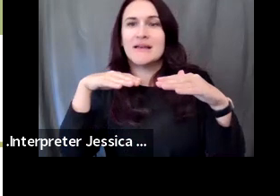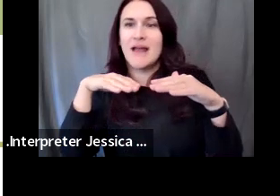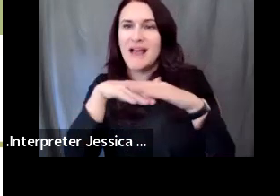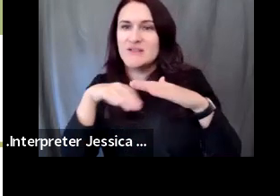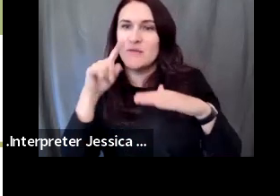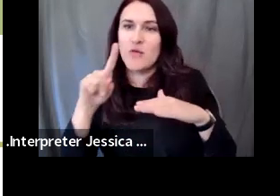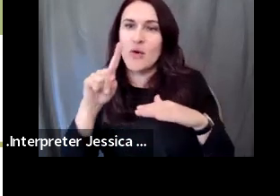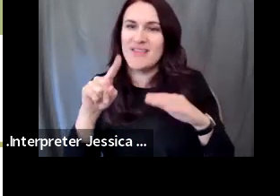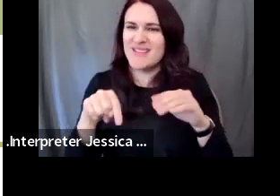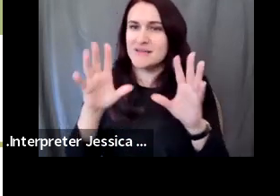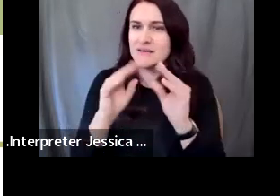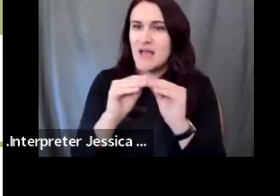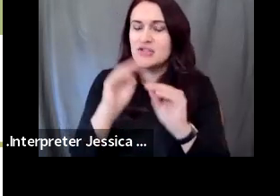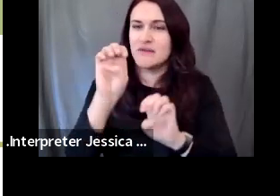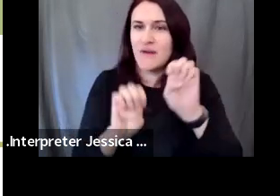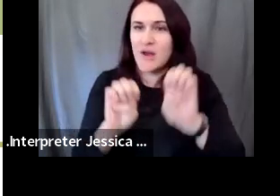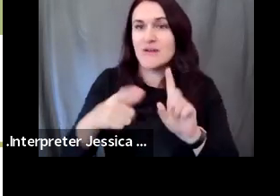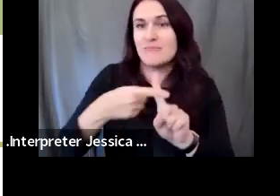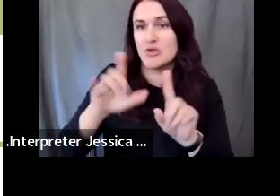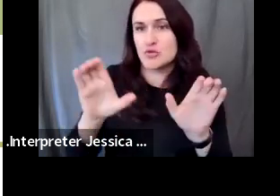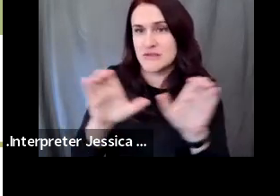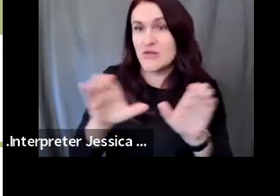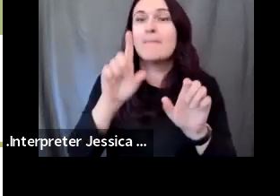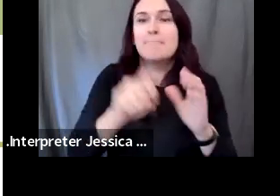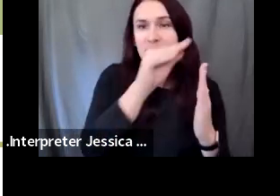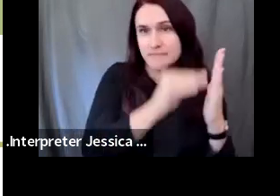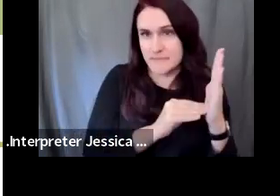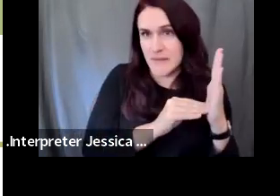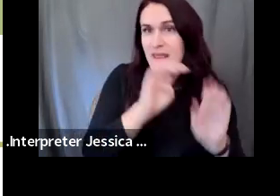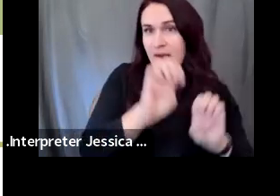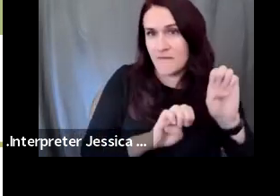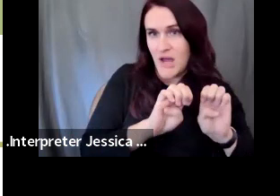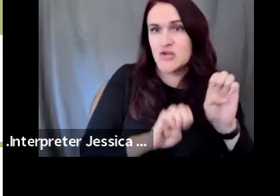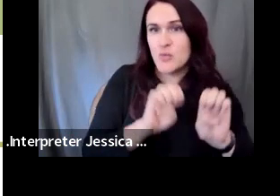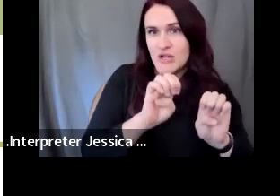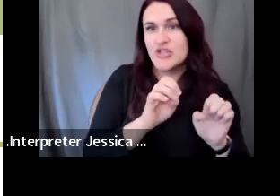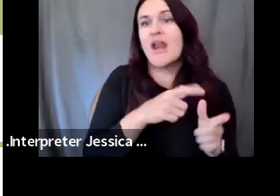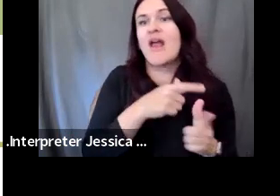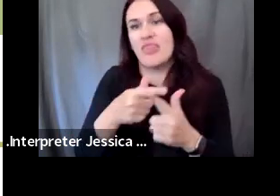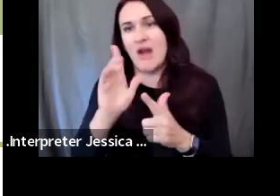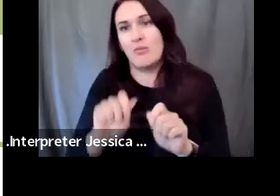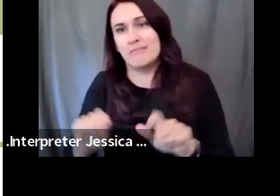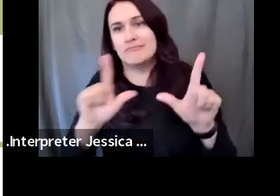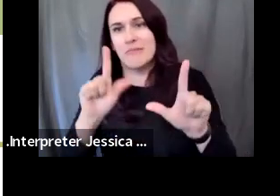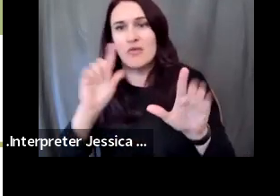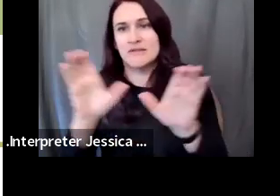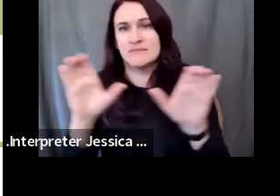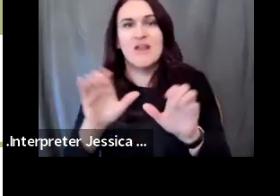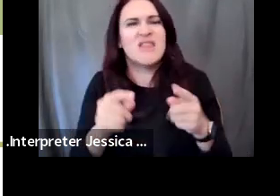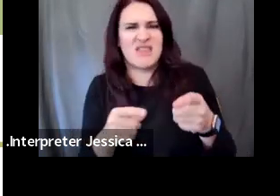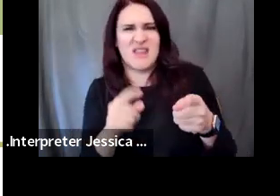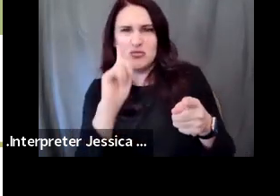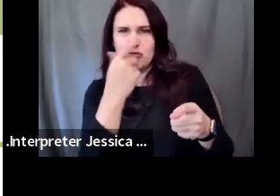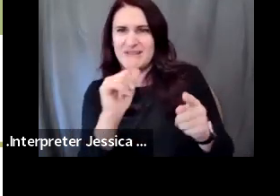then your certificate. You must complete the session evaluation to proceed to the certificate. There's a screenshot to show you